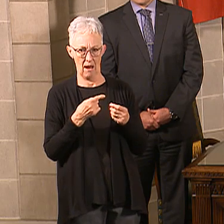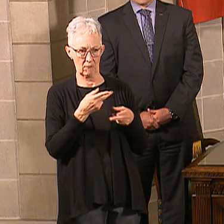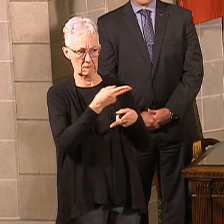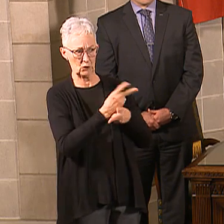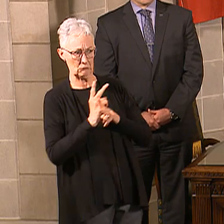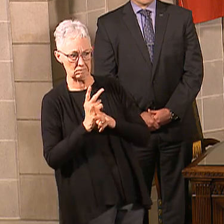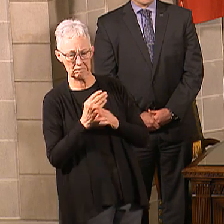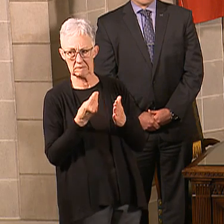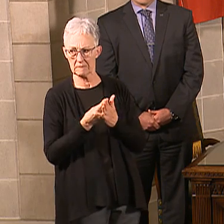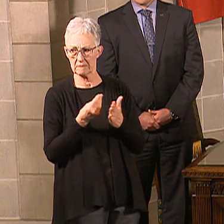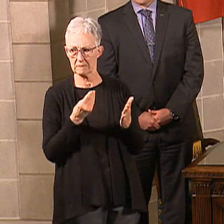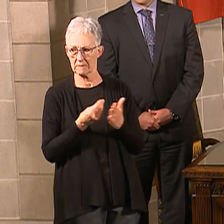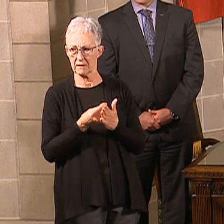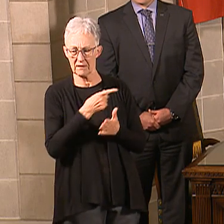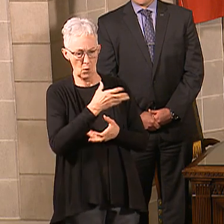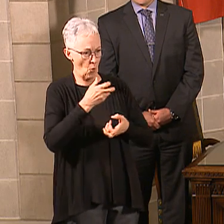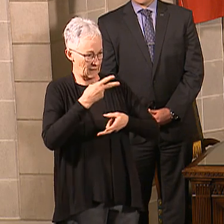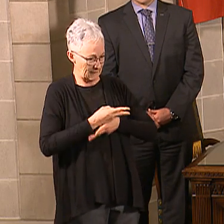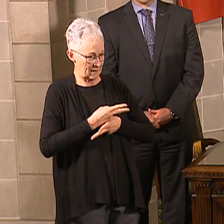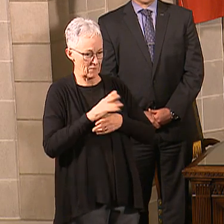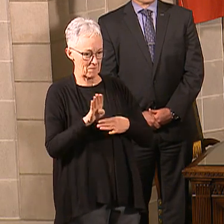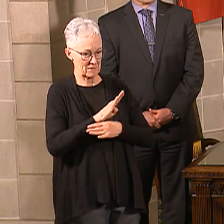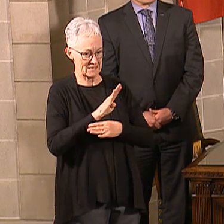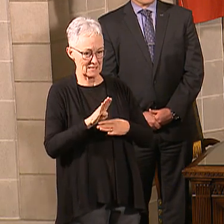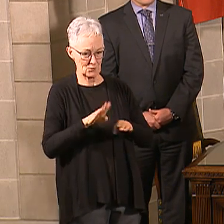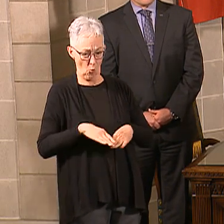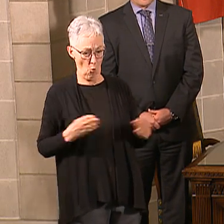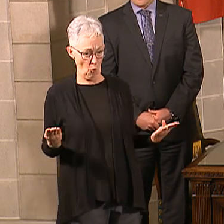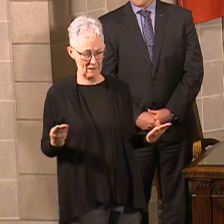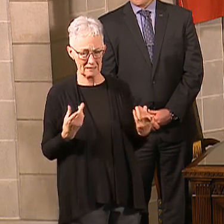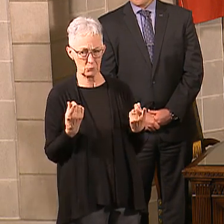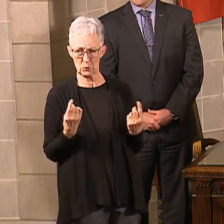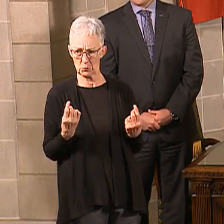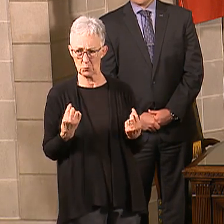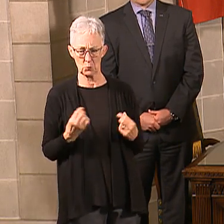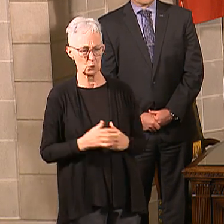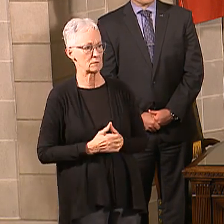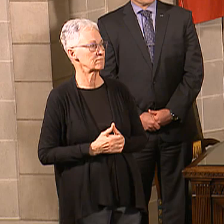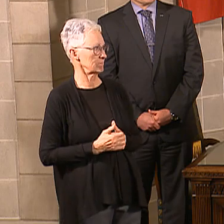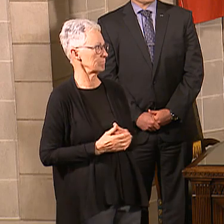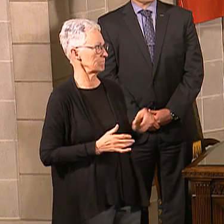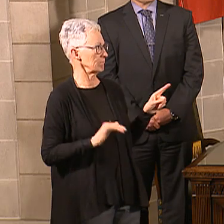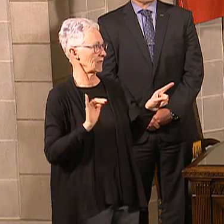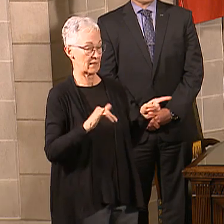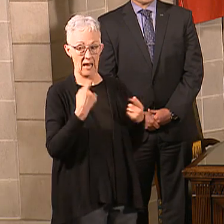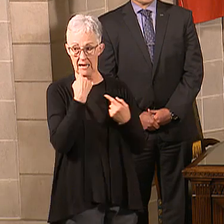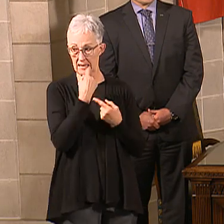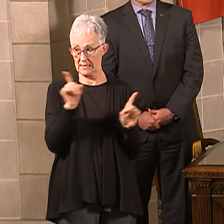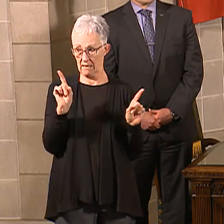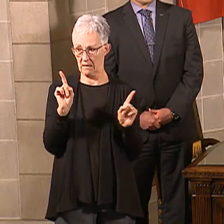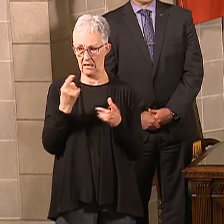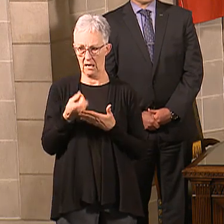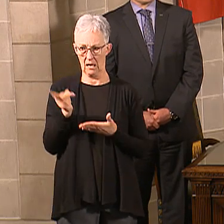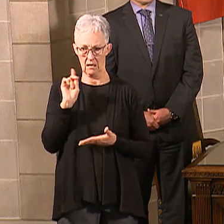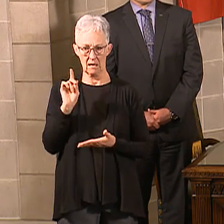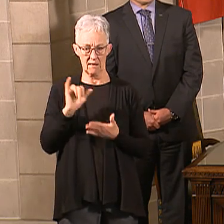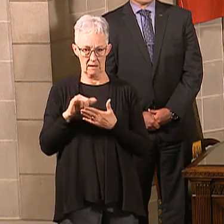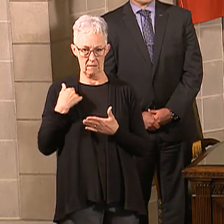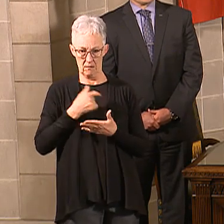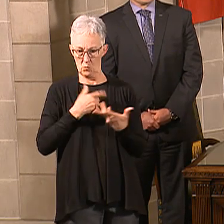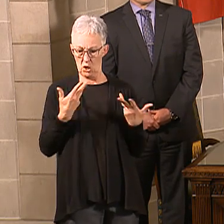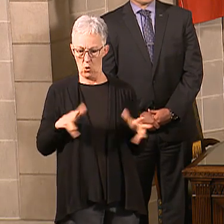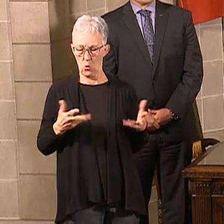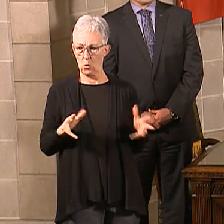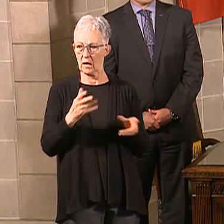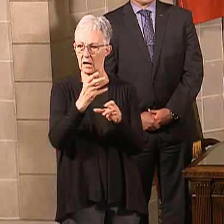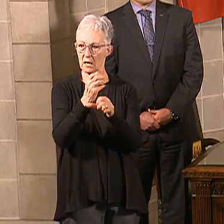want to stay around and keep it full? What would you have them do? Well, again, I think that the announcement last week that Nebraska has received our disaster declaration